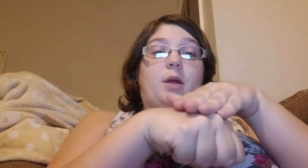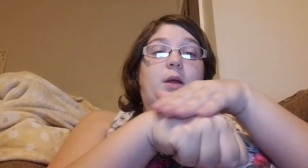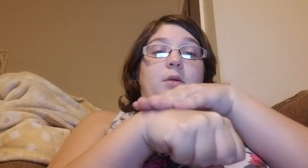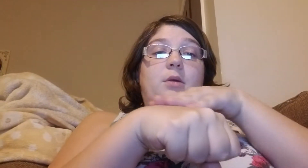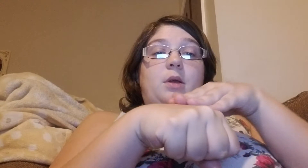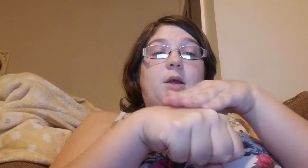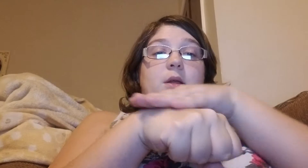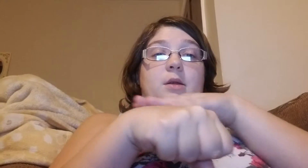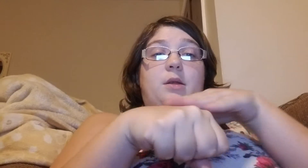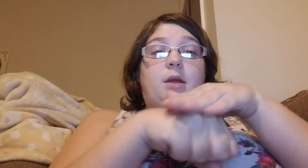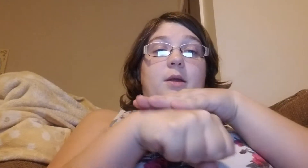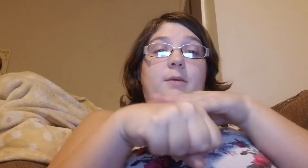hand. Indian,